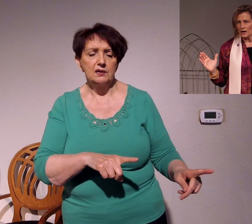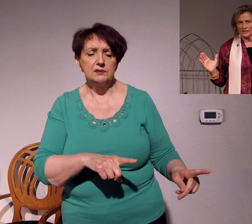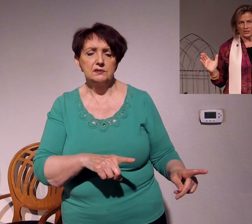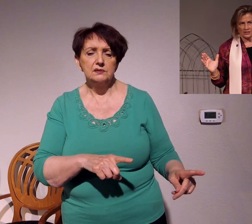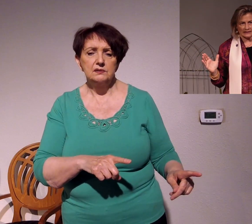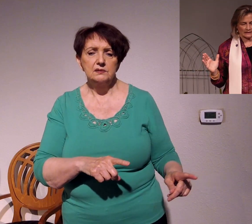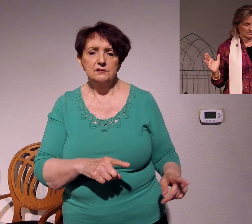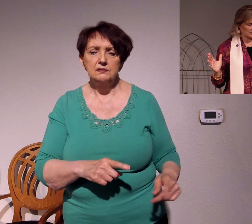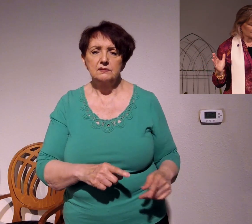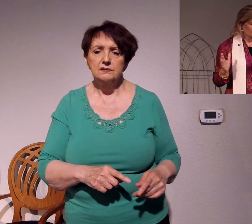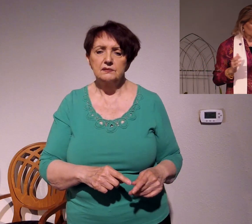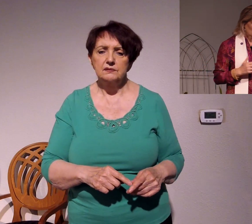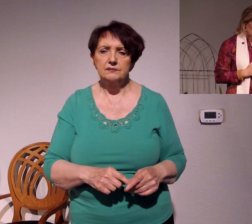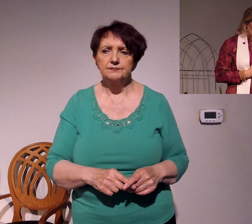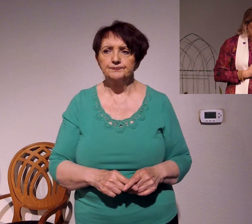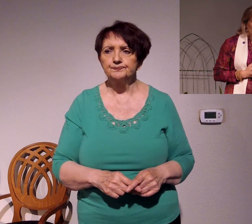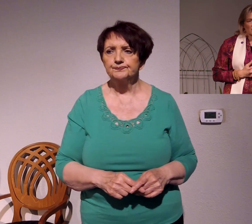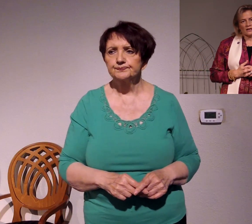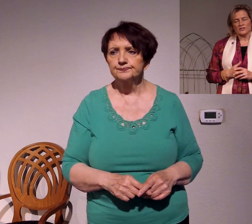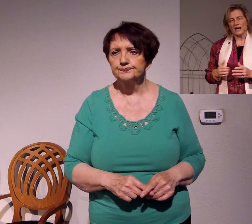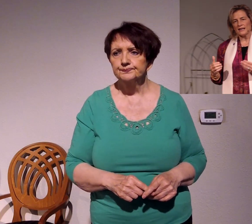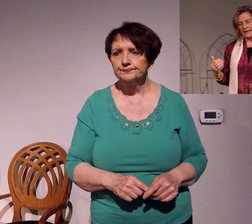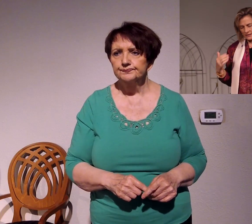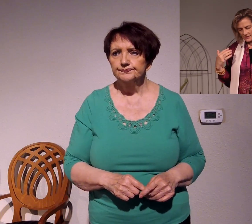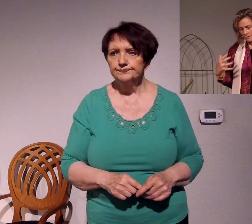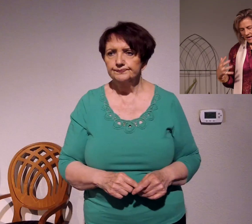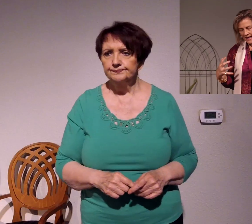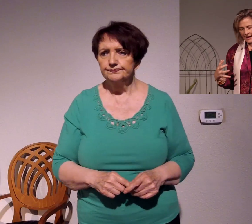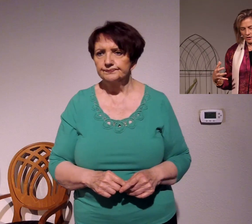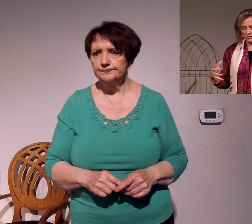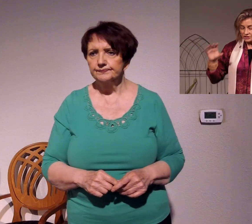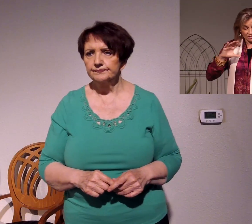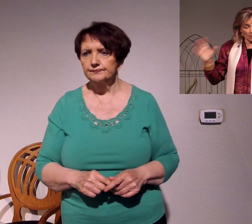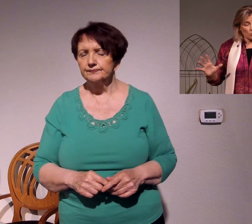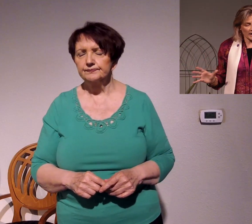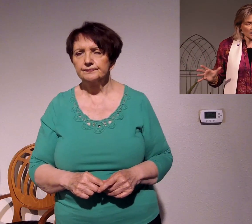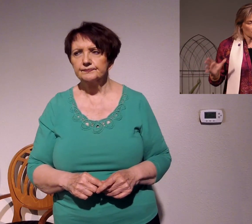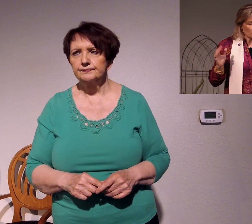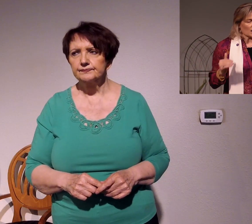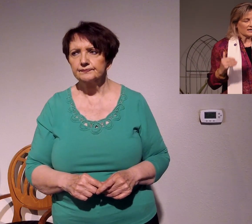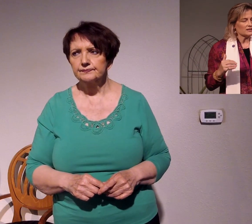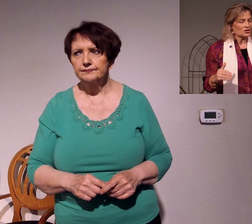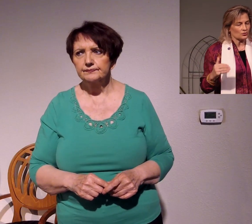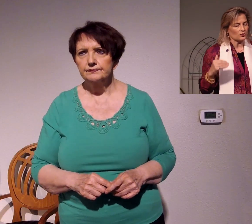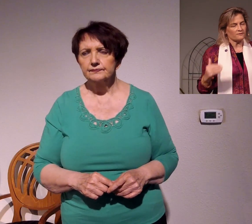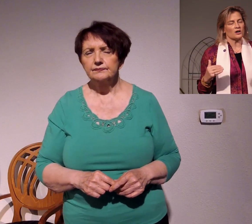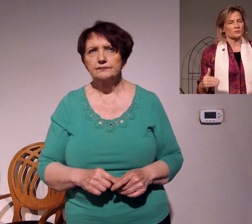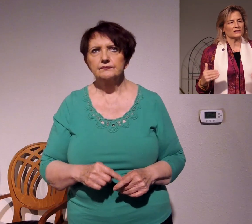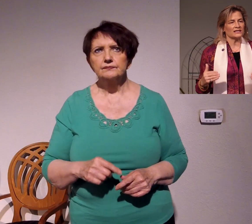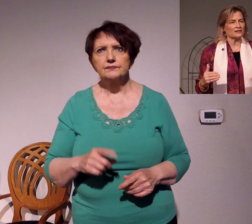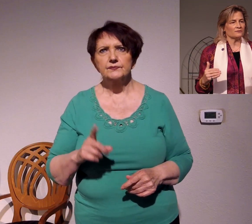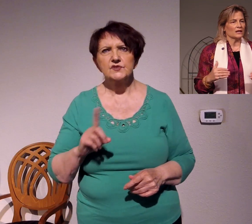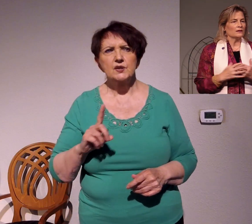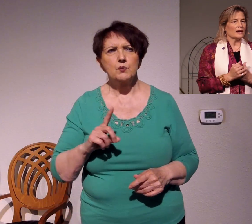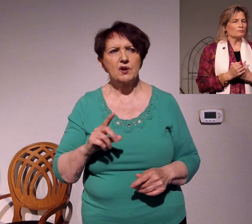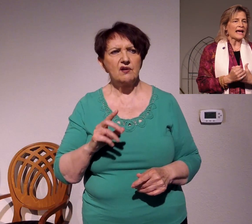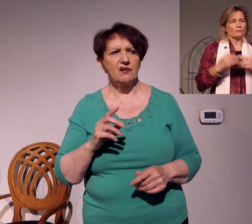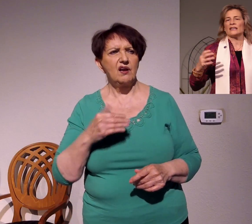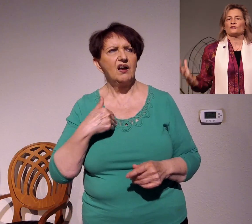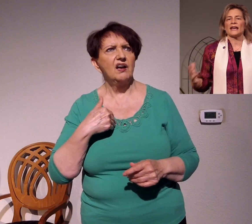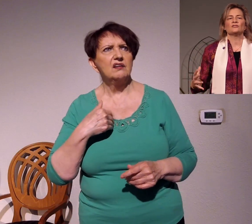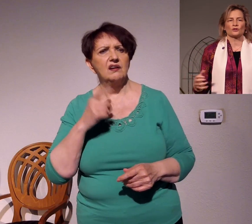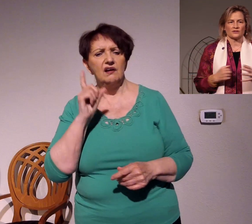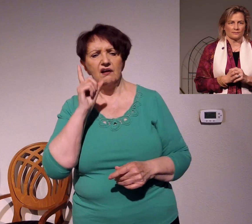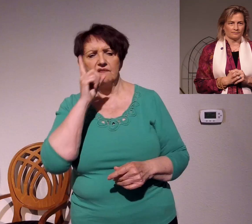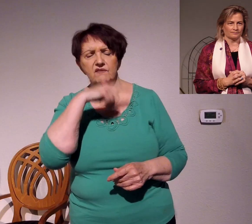even unconsciously. Because I had somehow, somewhere, bought into a false belief that black